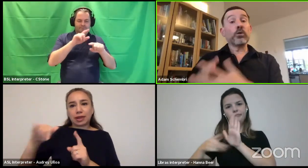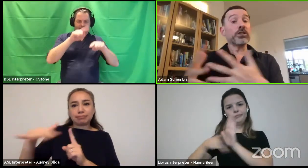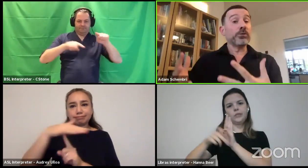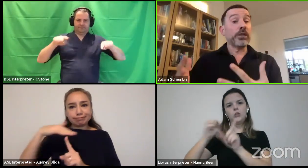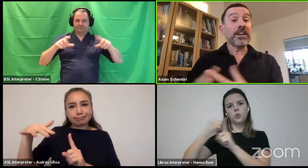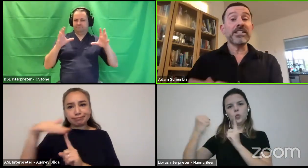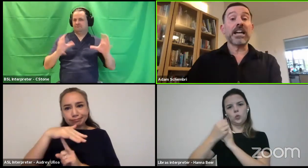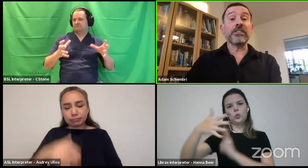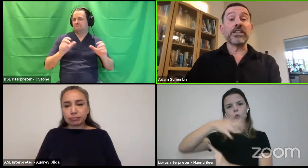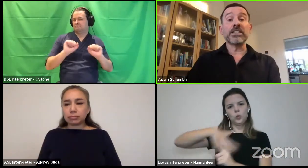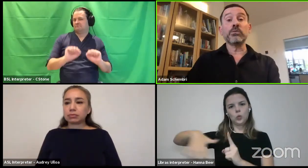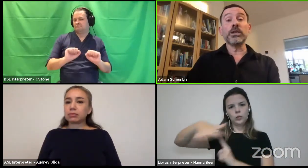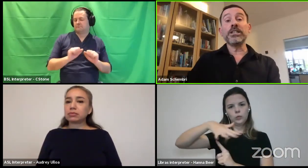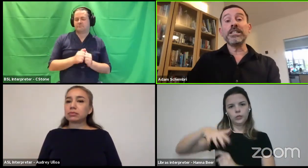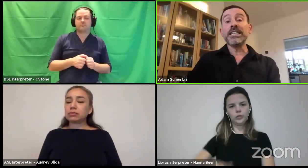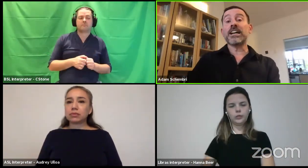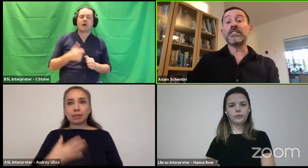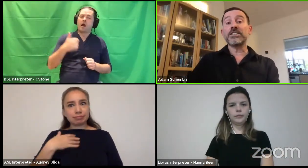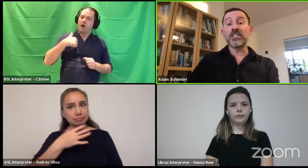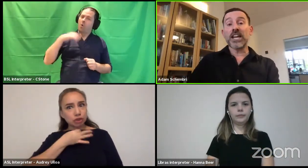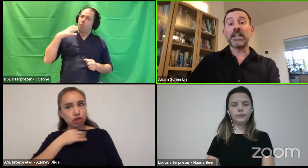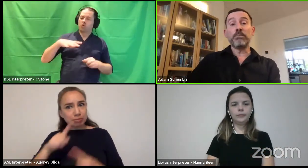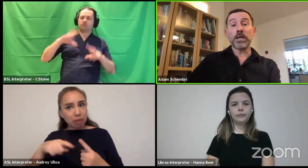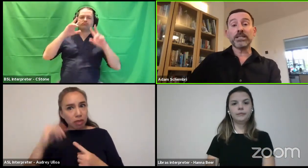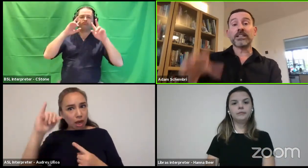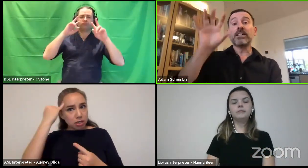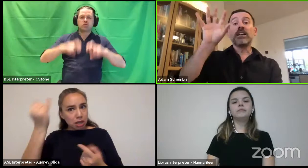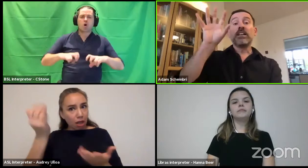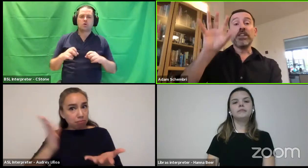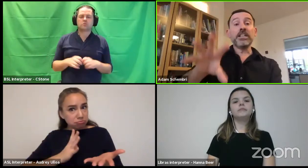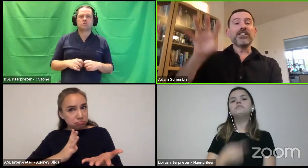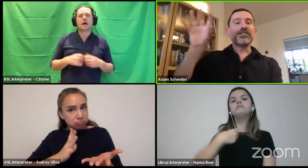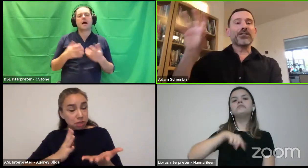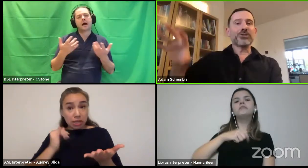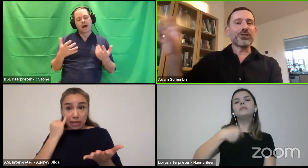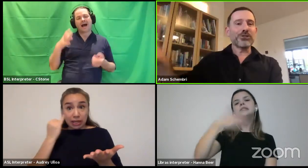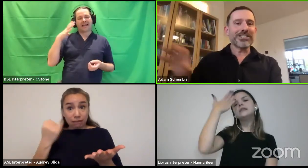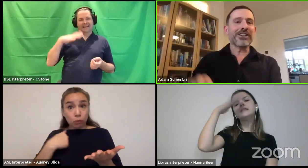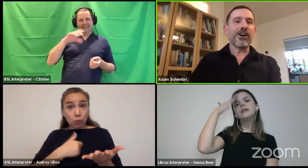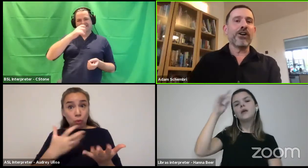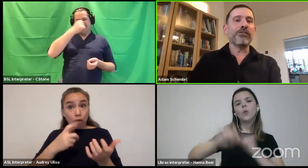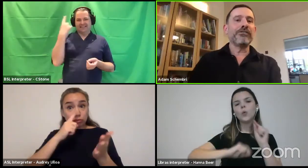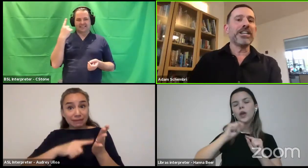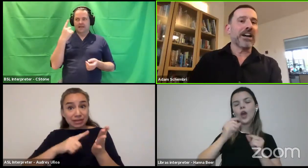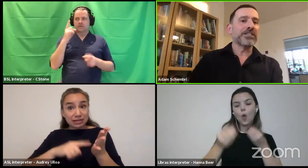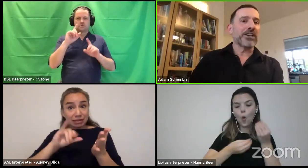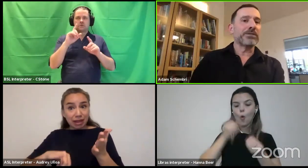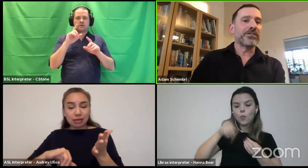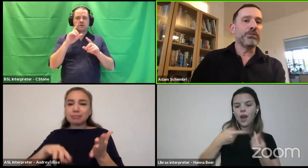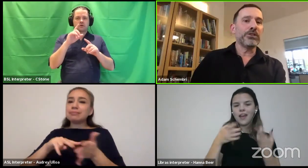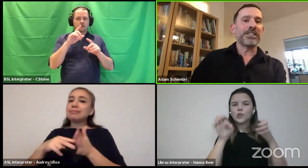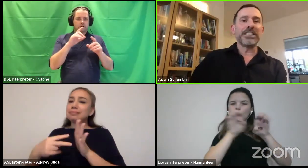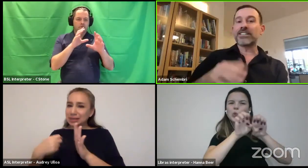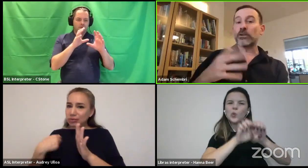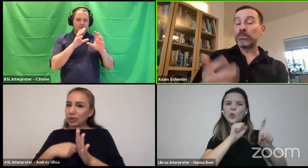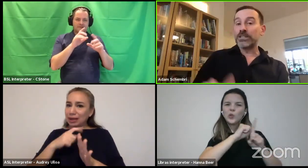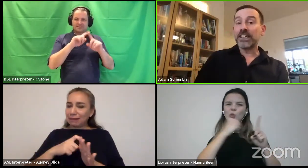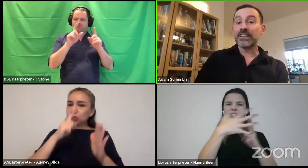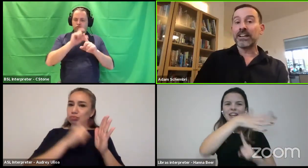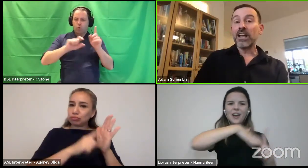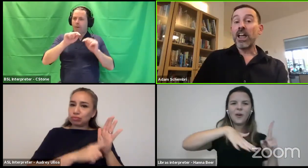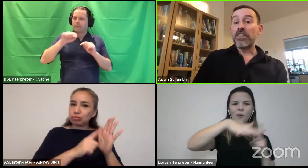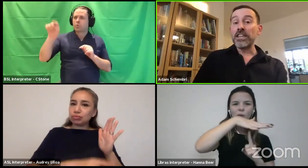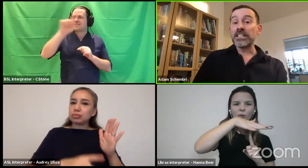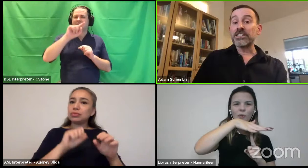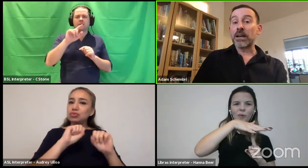Now, in order to investigate this, we would need to understand better the social structure of the other types of communities. So in